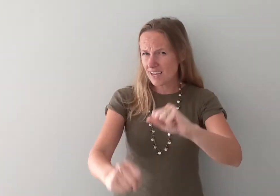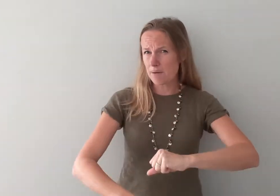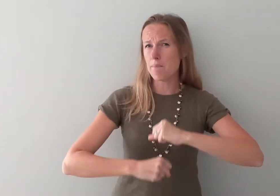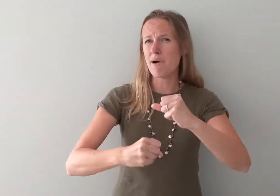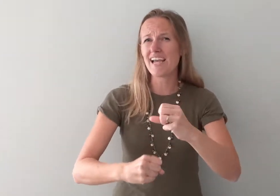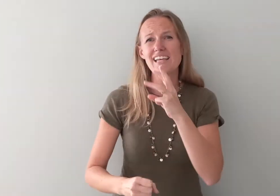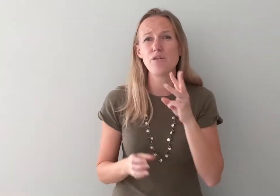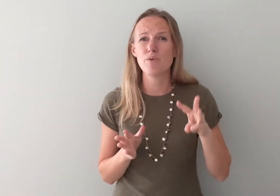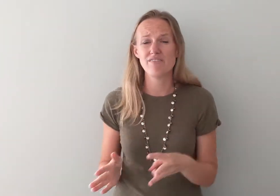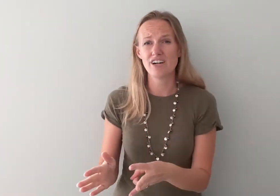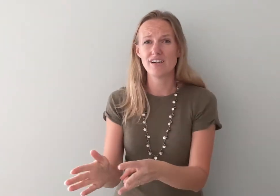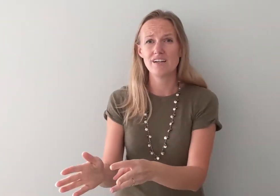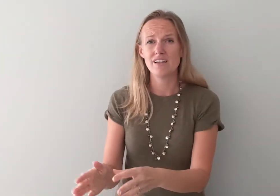A mighty river